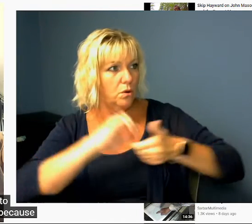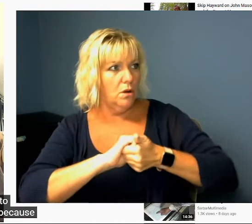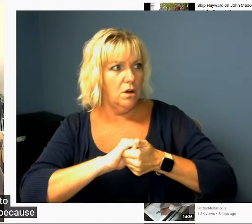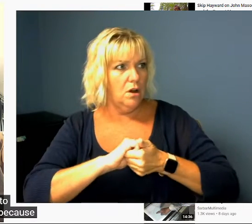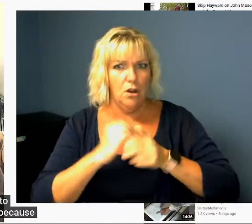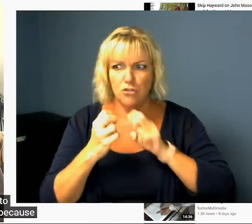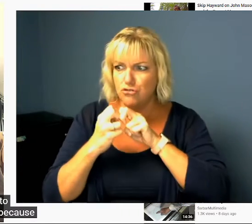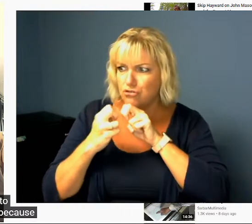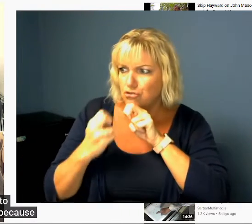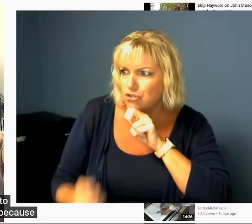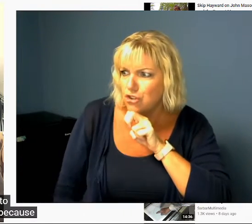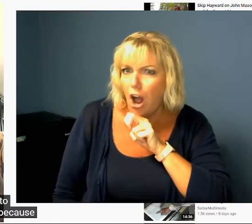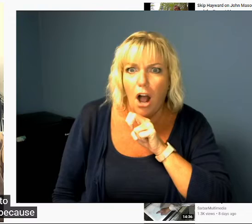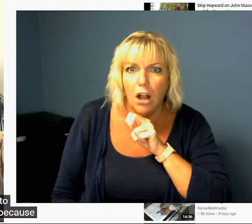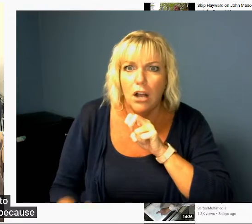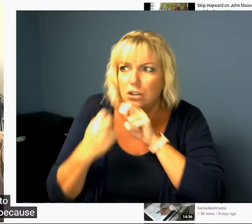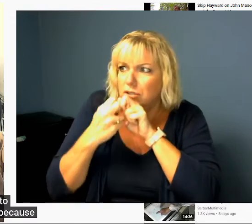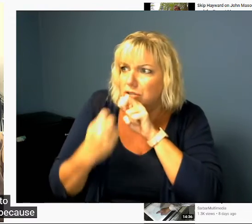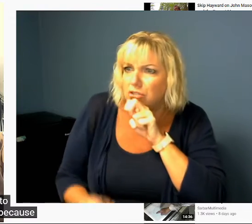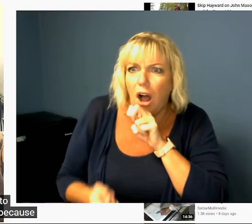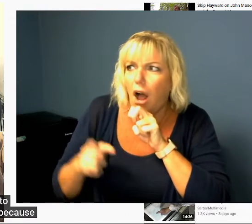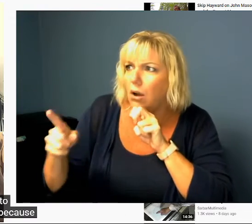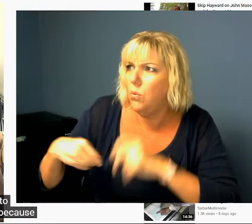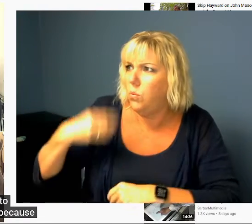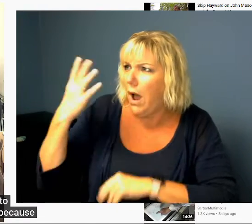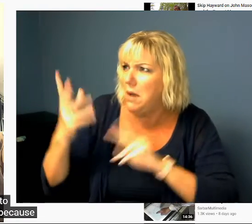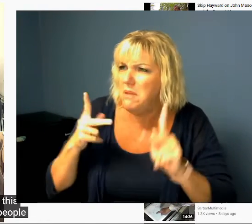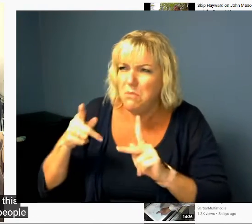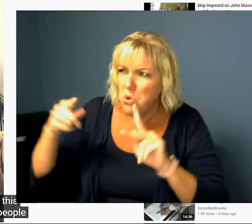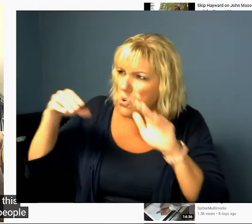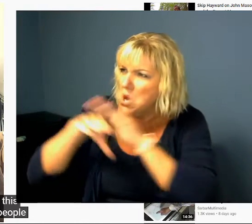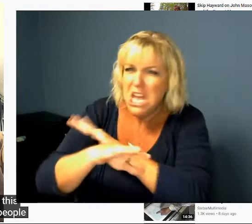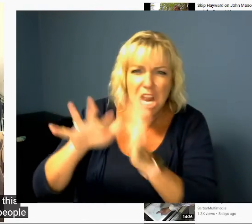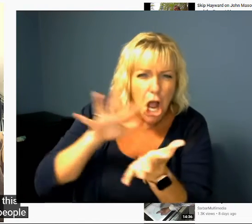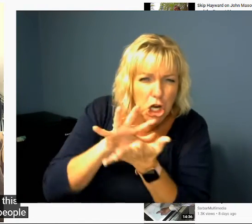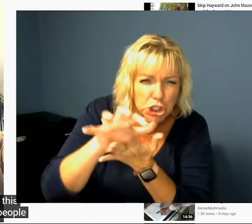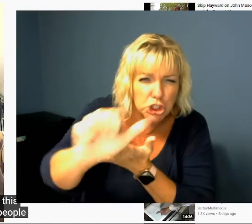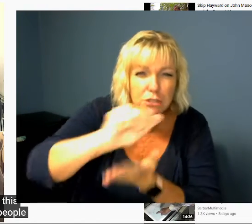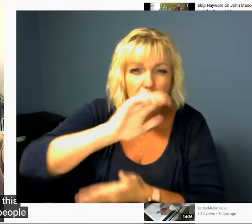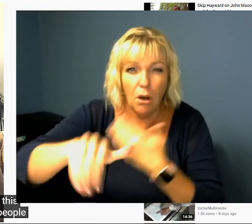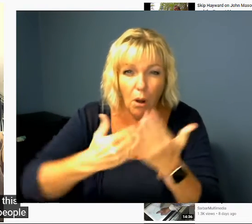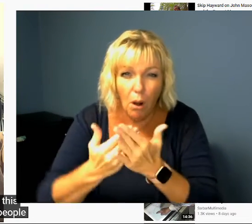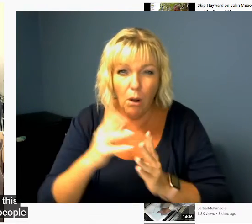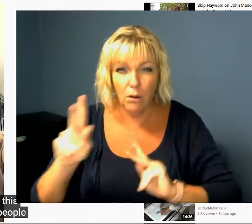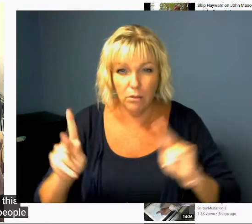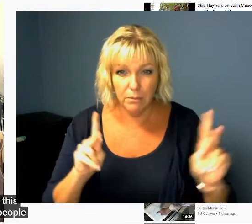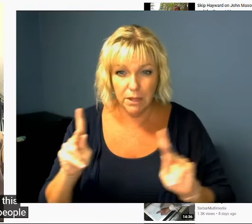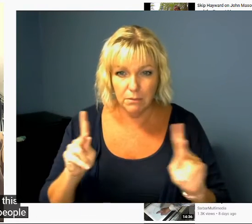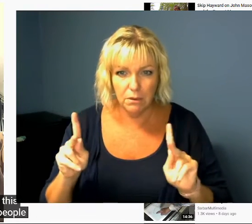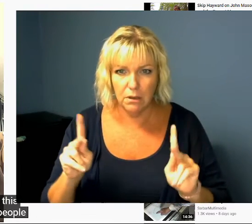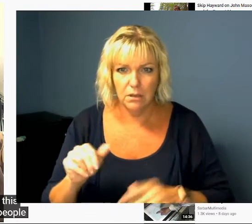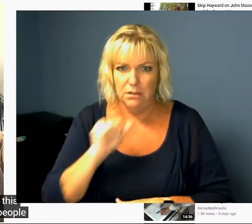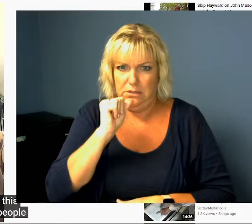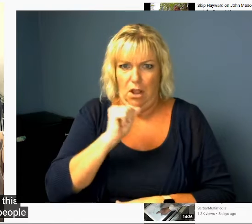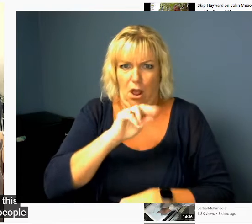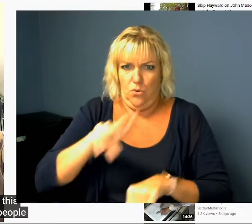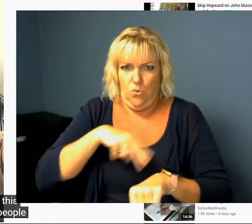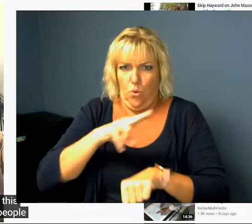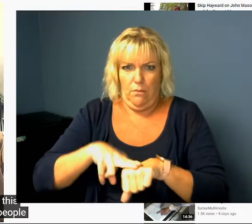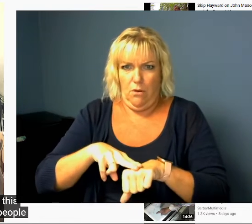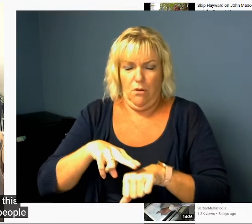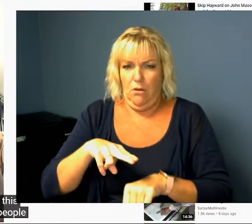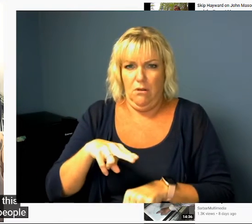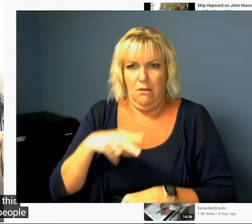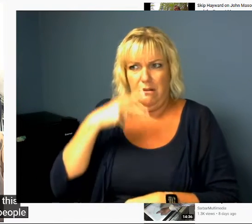at this tactic of war to completely destroy whole peoples, because Native Americans didn't fight in this way to destroy whole